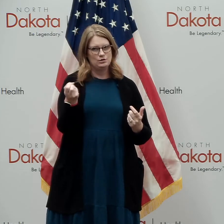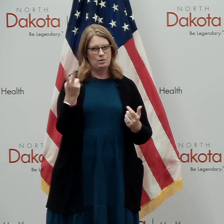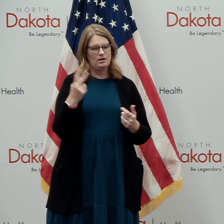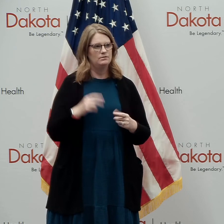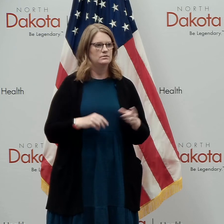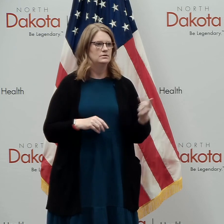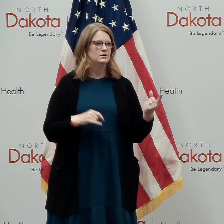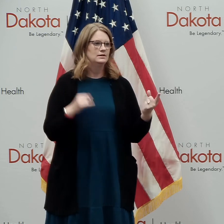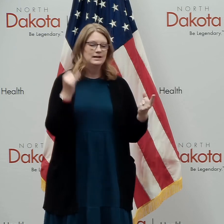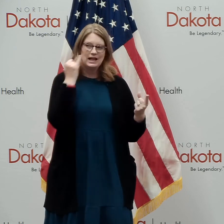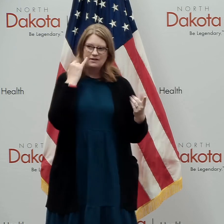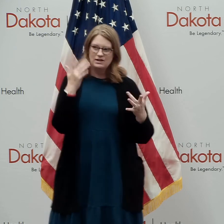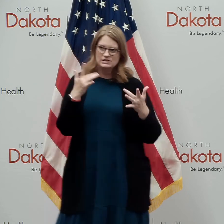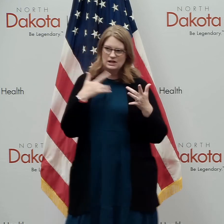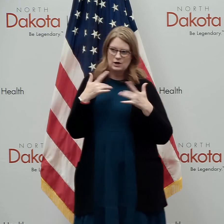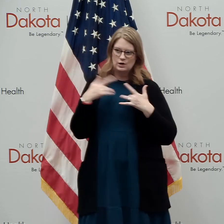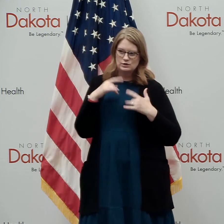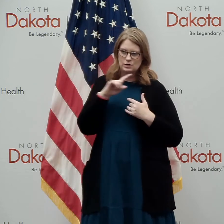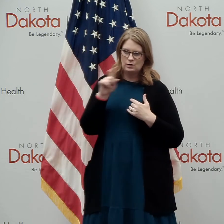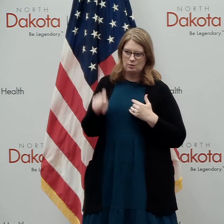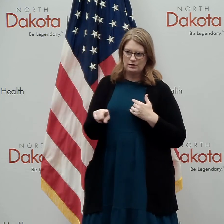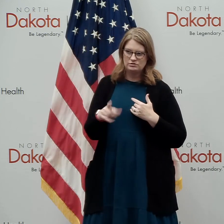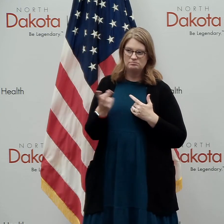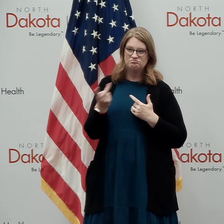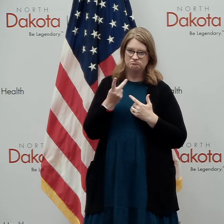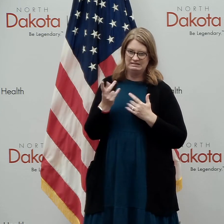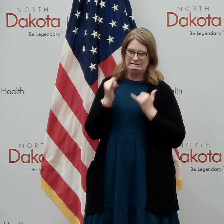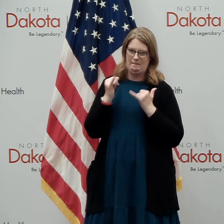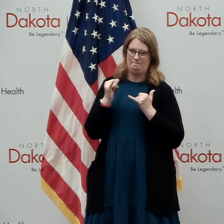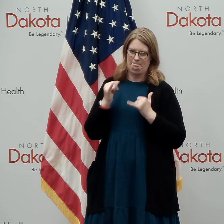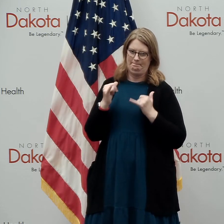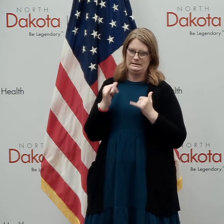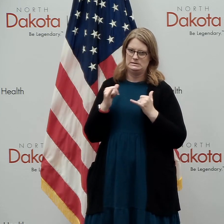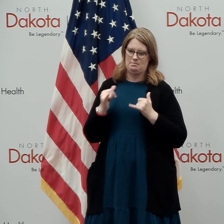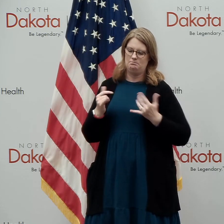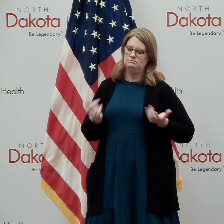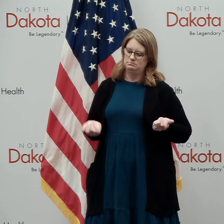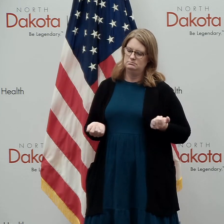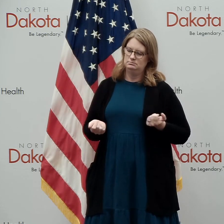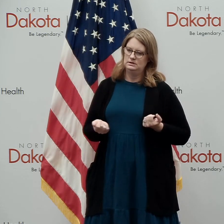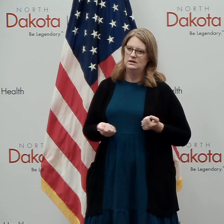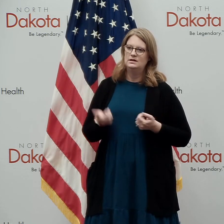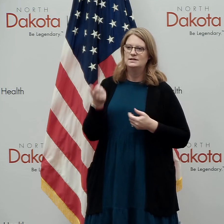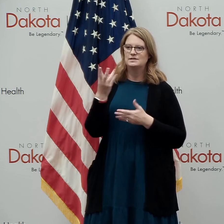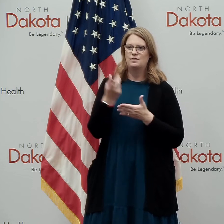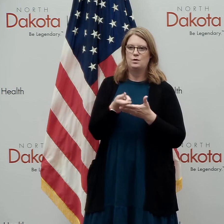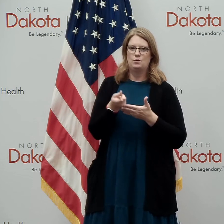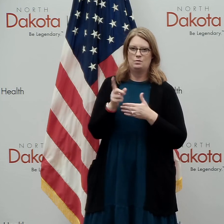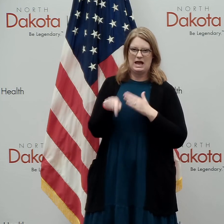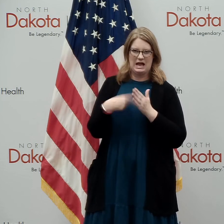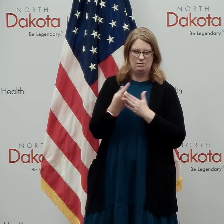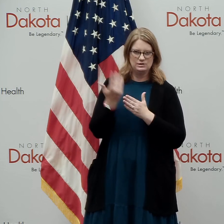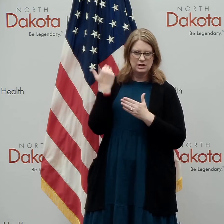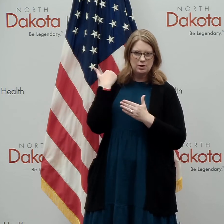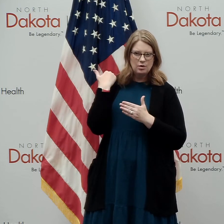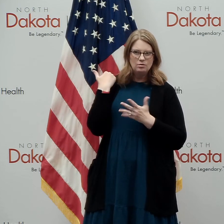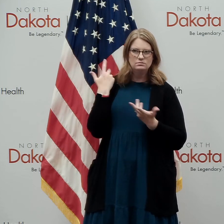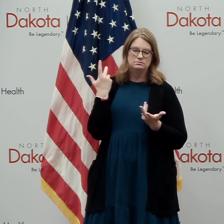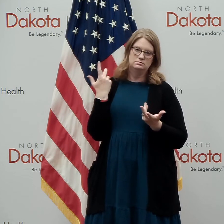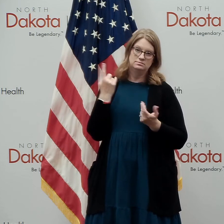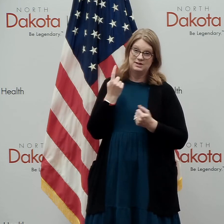If there's a concern in your question, I share your concern, Lane. And as recently as a couple hours ago, we were talking about, do we need to set